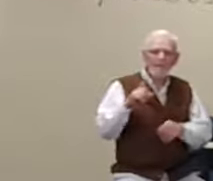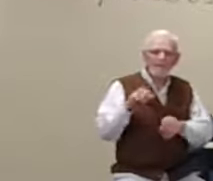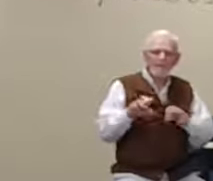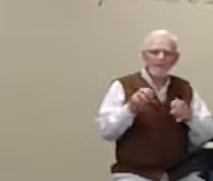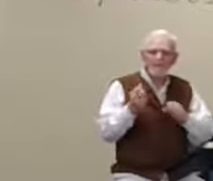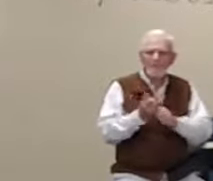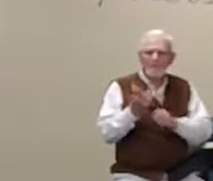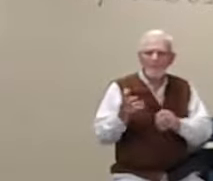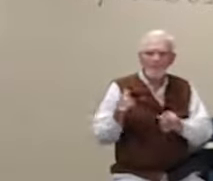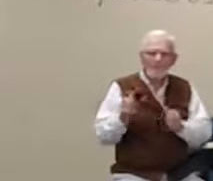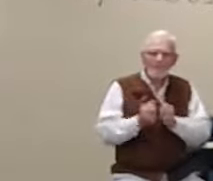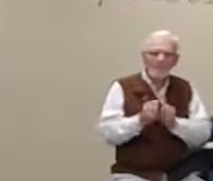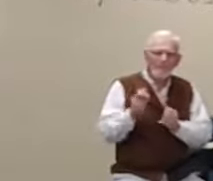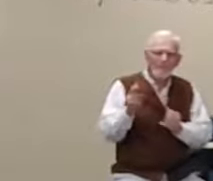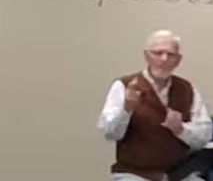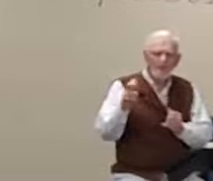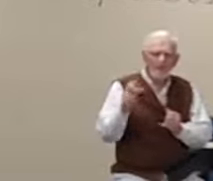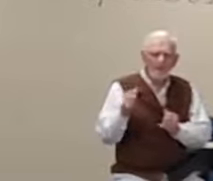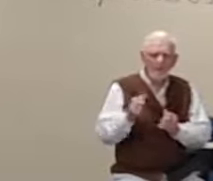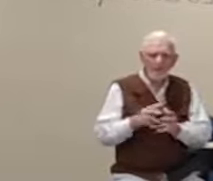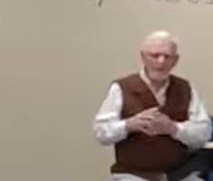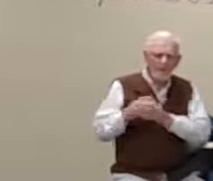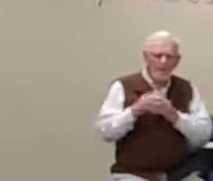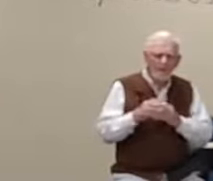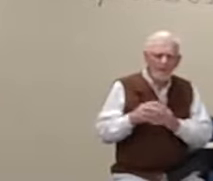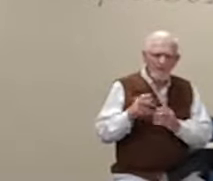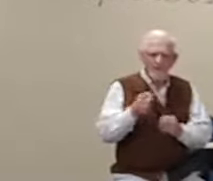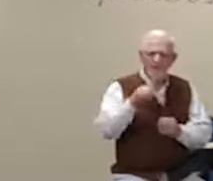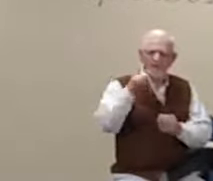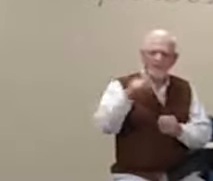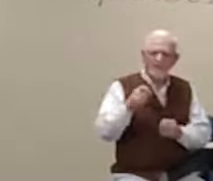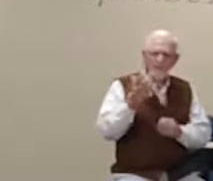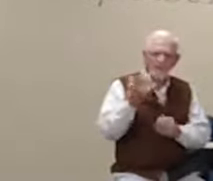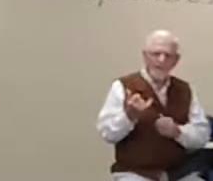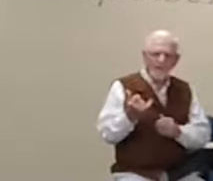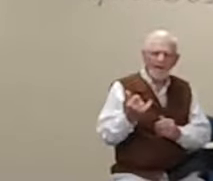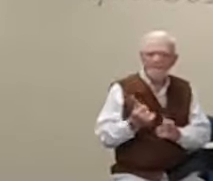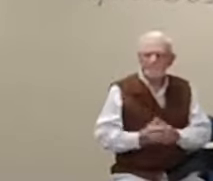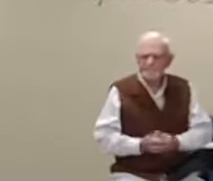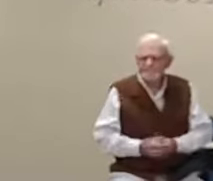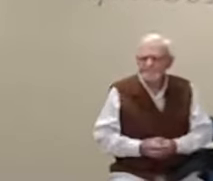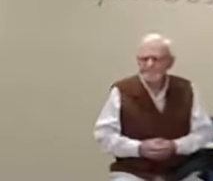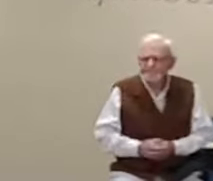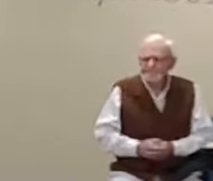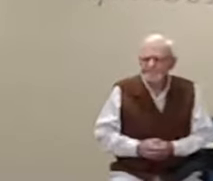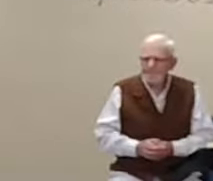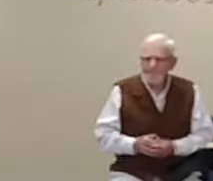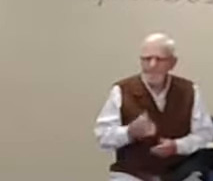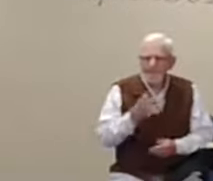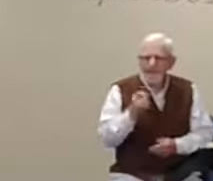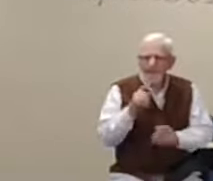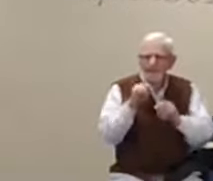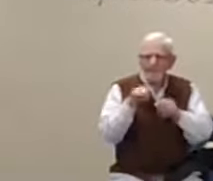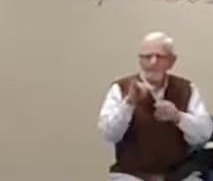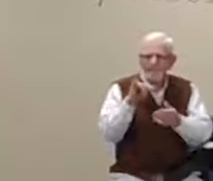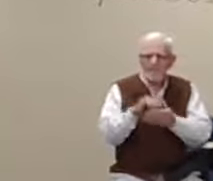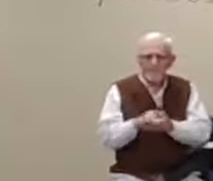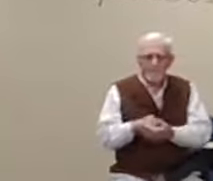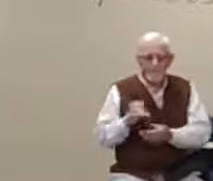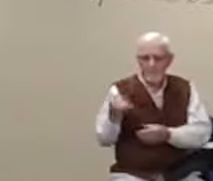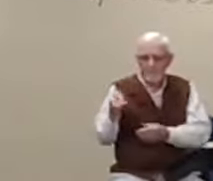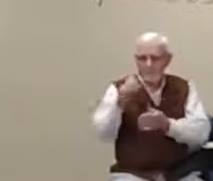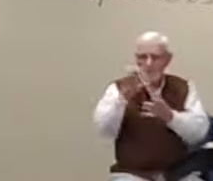with the United States of America, and the question is why? And the answer to that, I